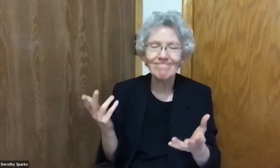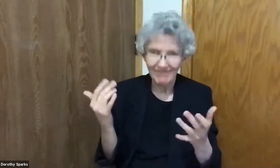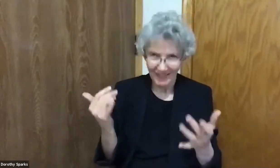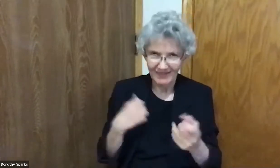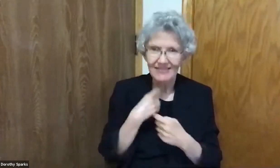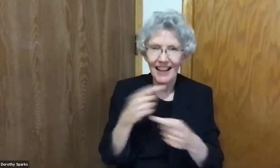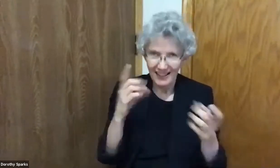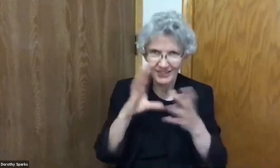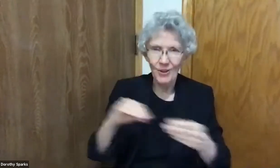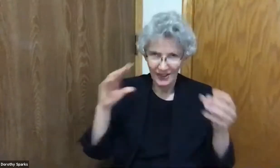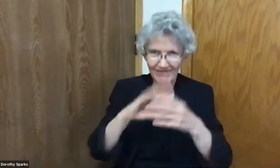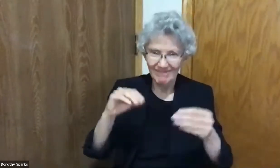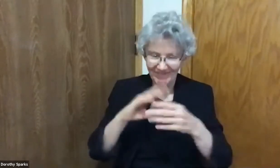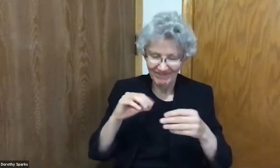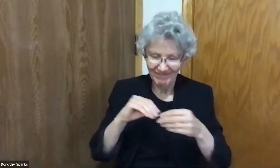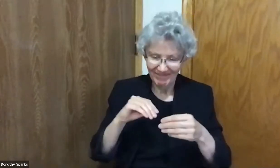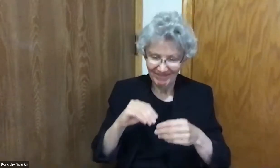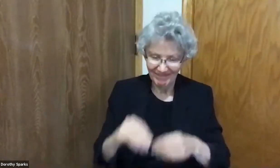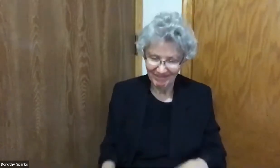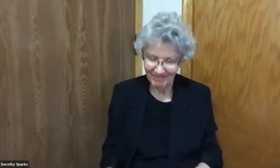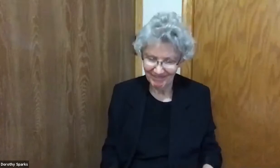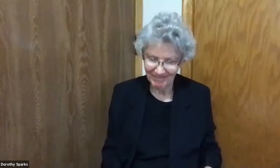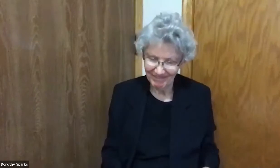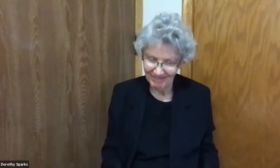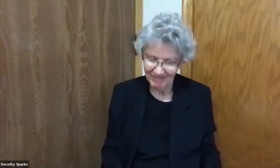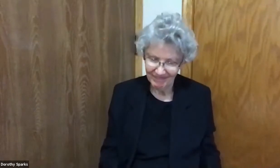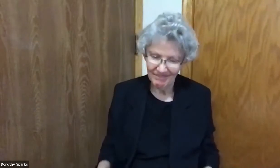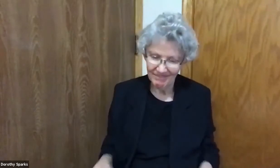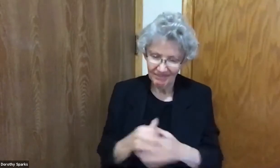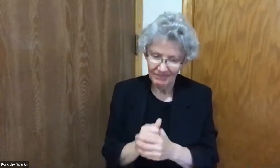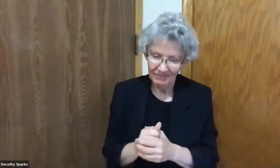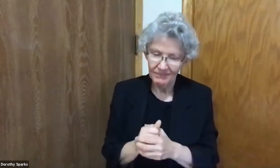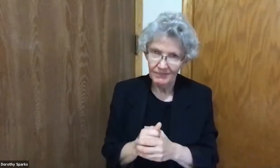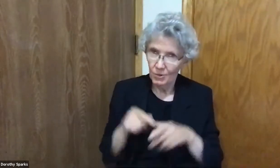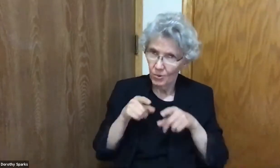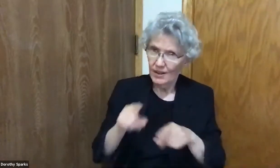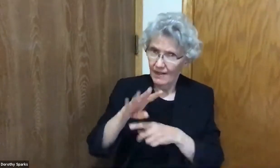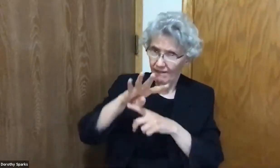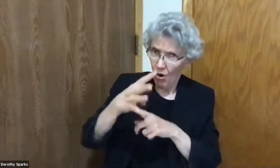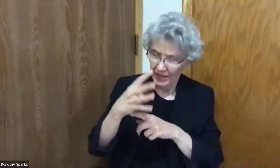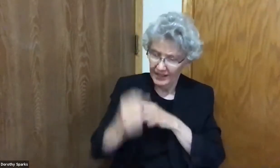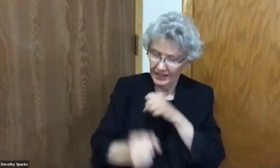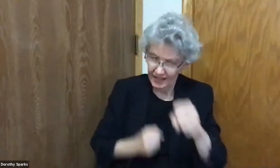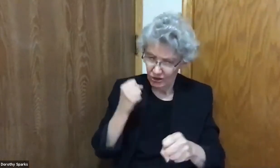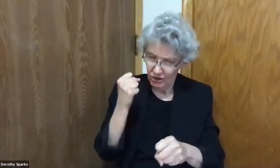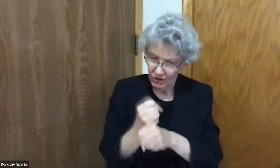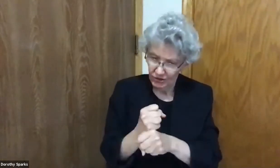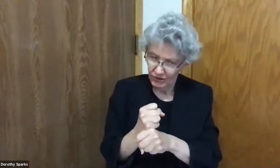do. And now I will begin the Bible lesson reading.